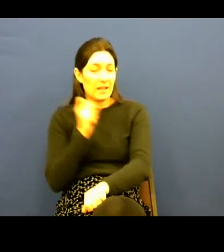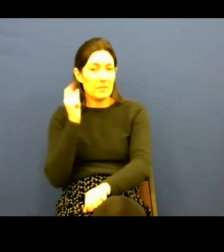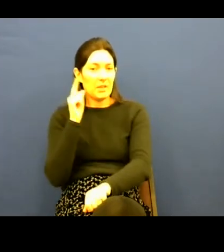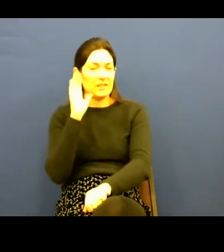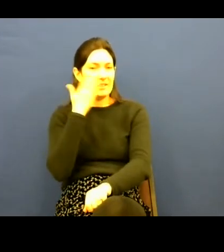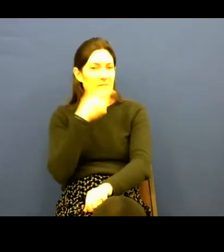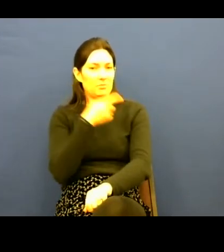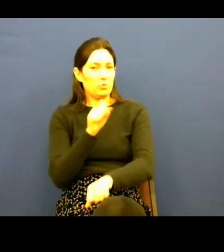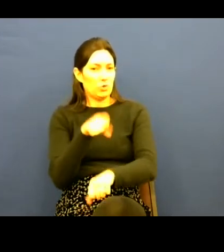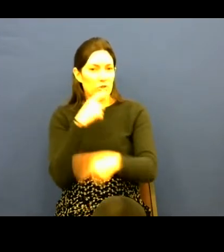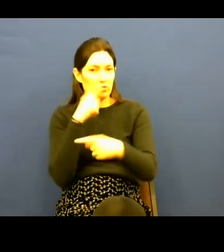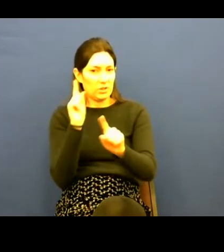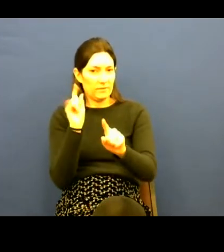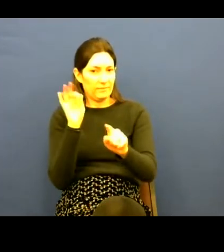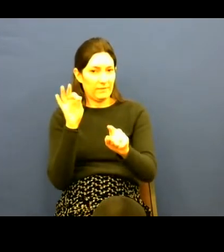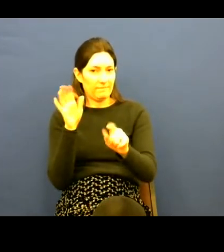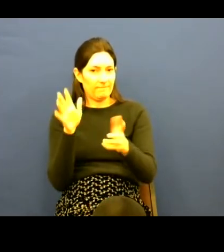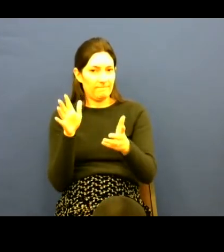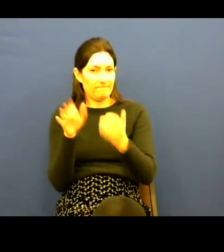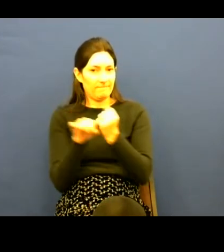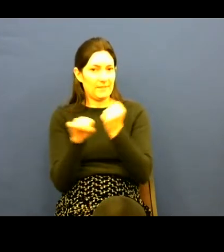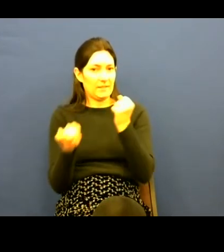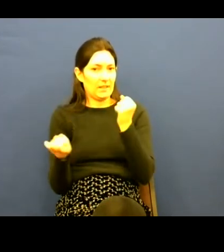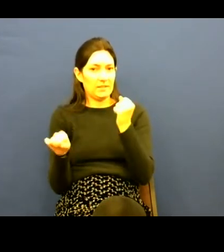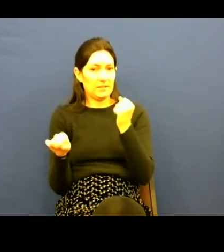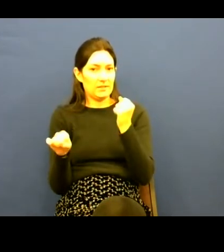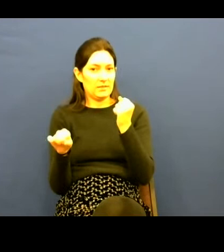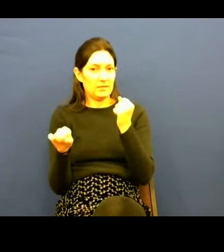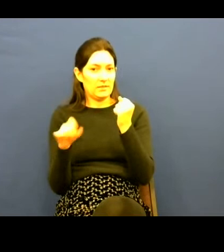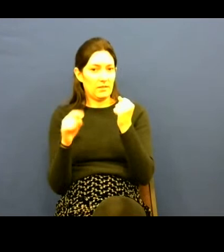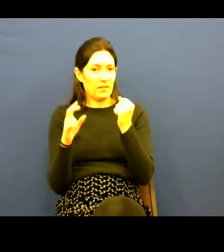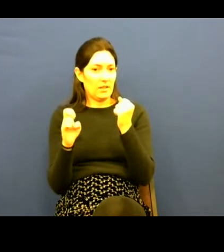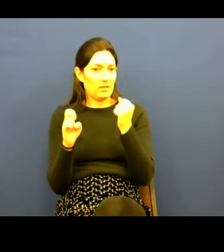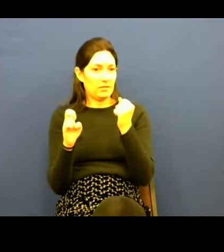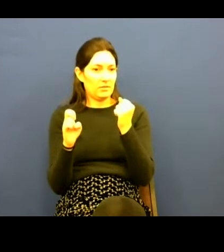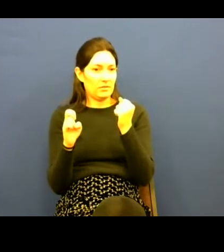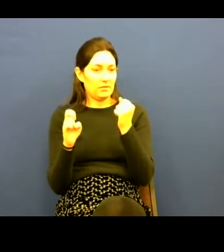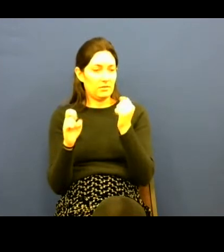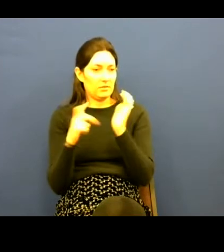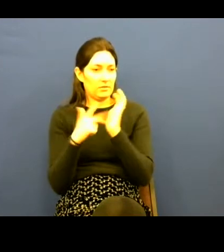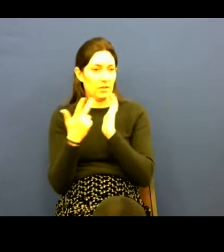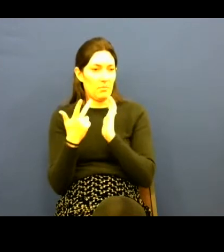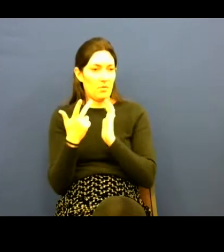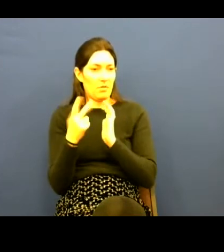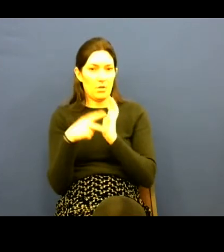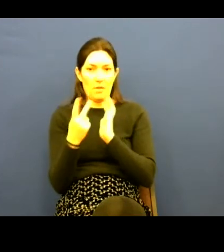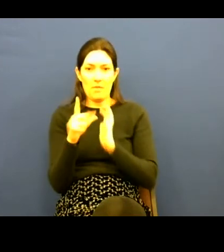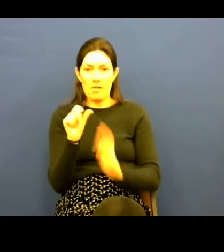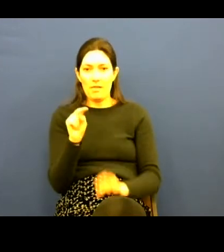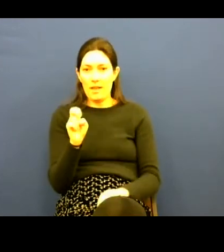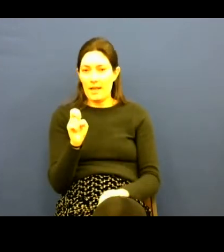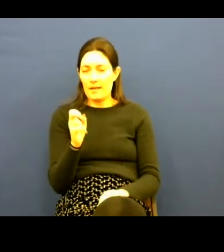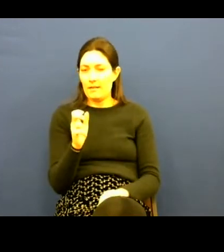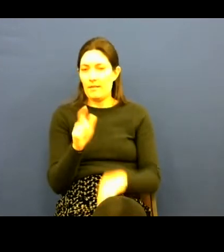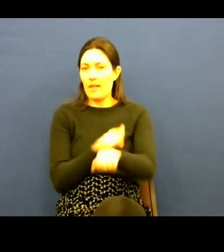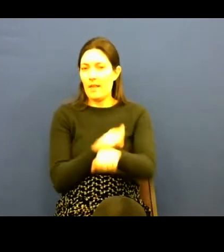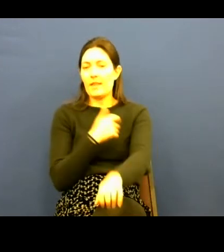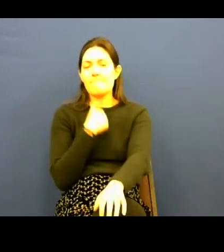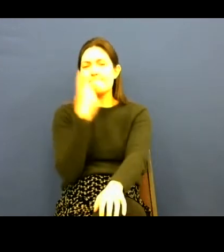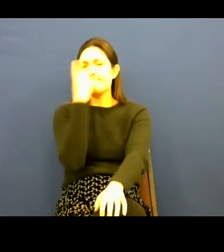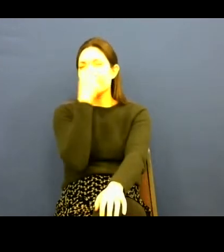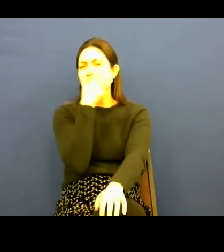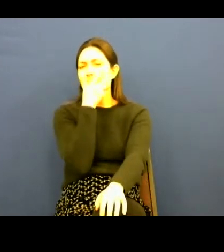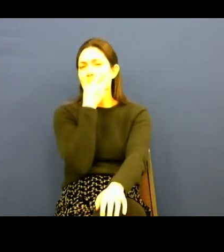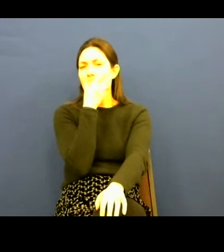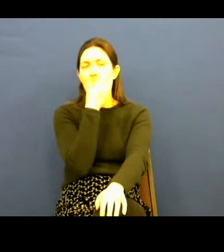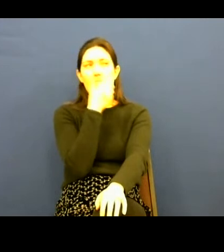same thing by being able to extend the double lane length, but. Yeah,